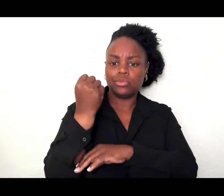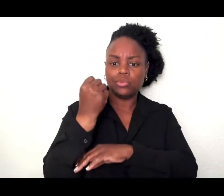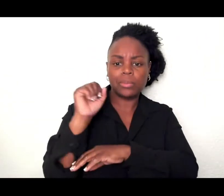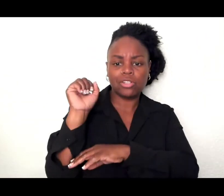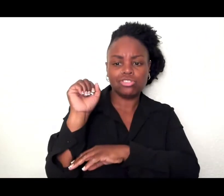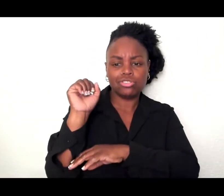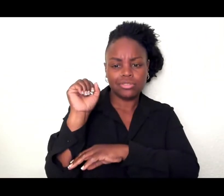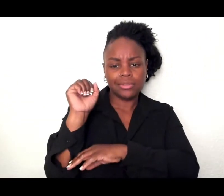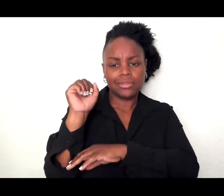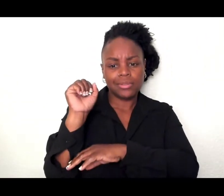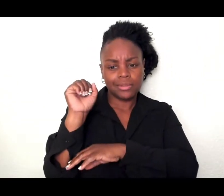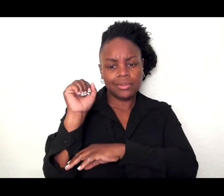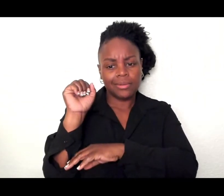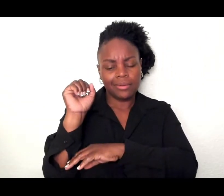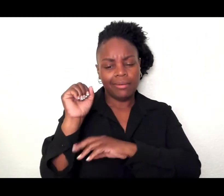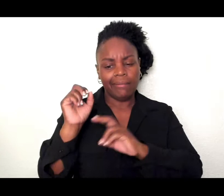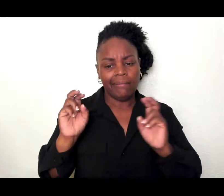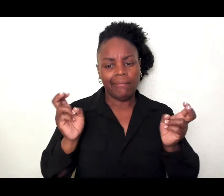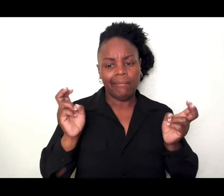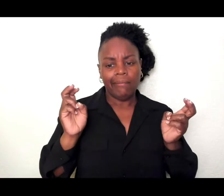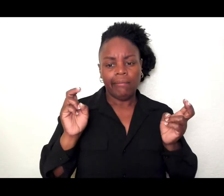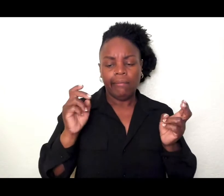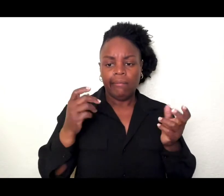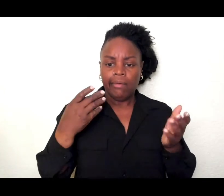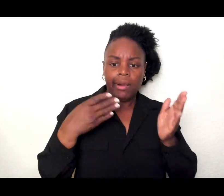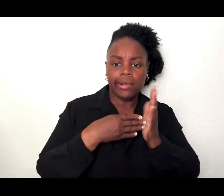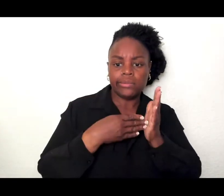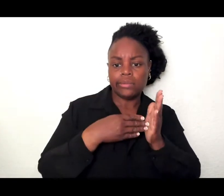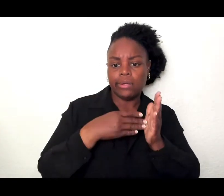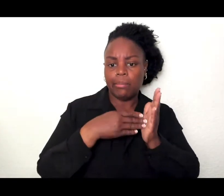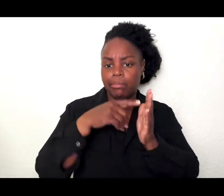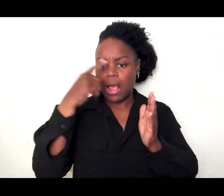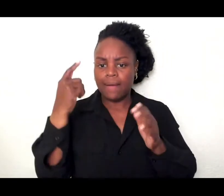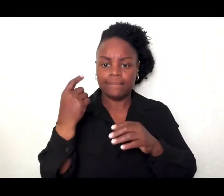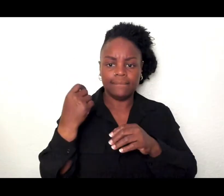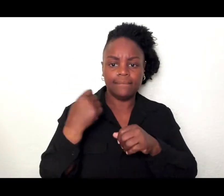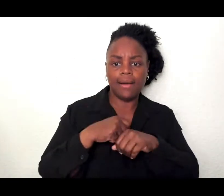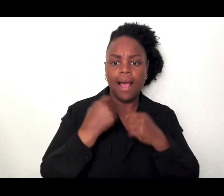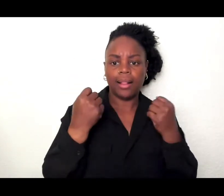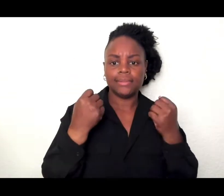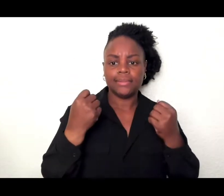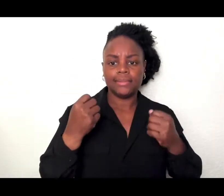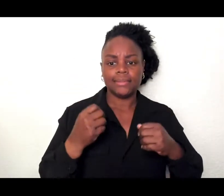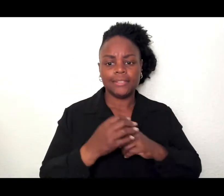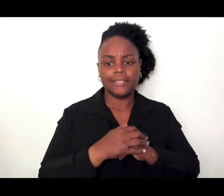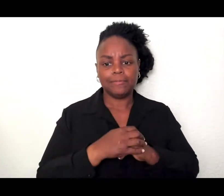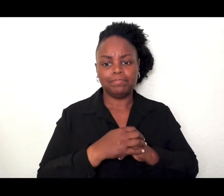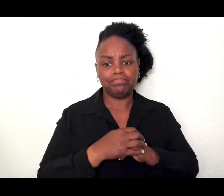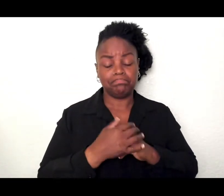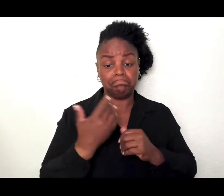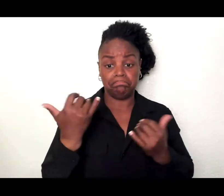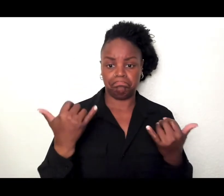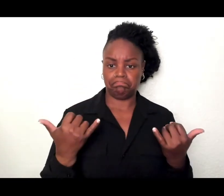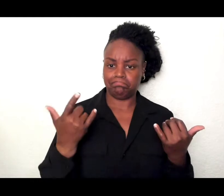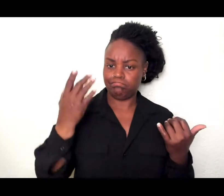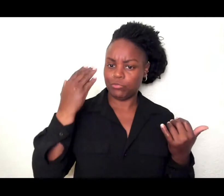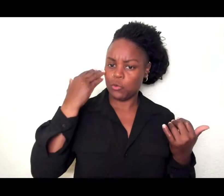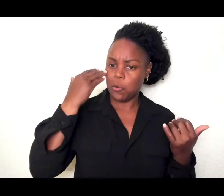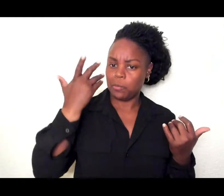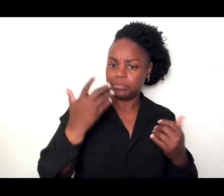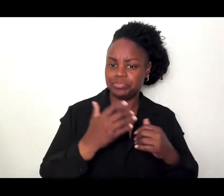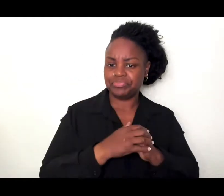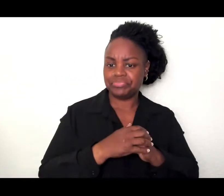an international rebellion against anti-Black violence. We're in the midst